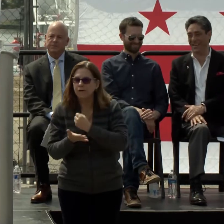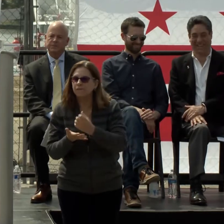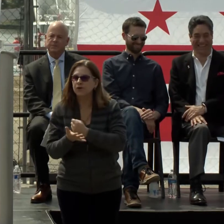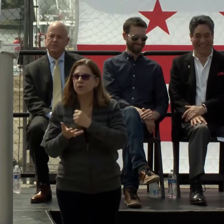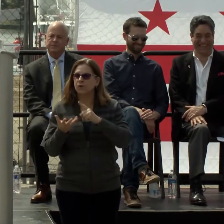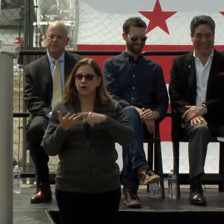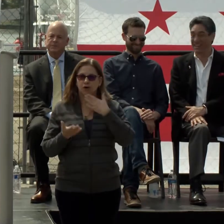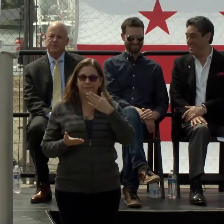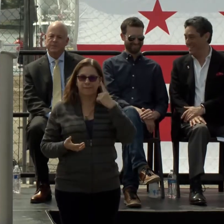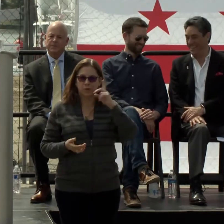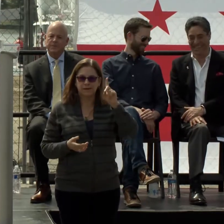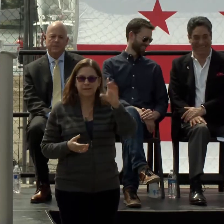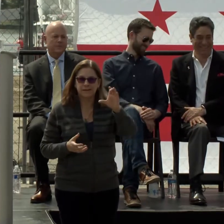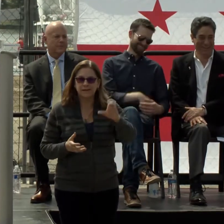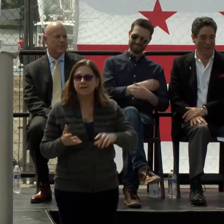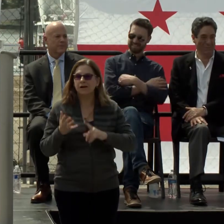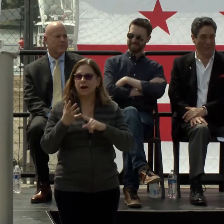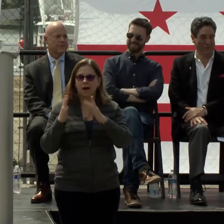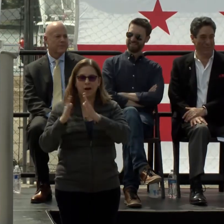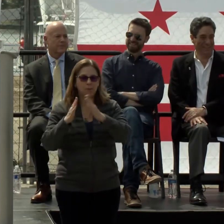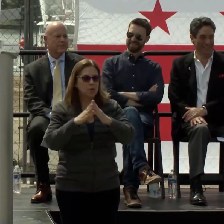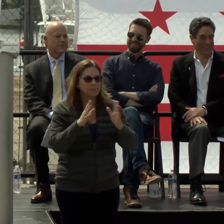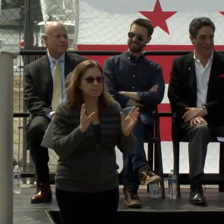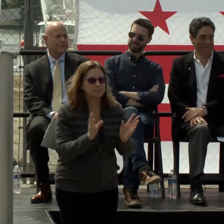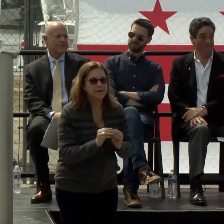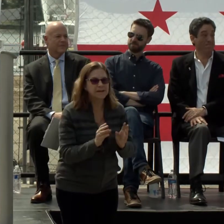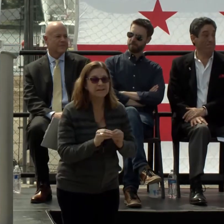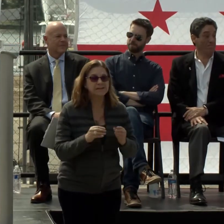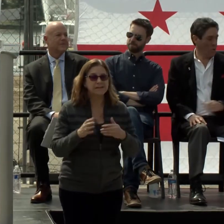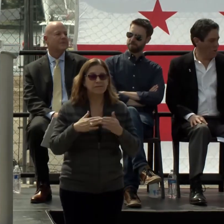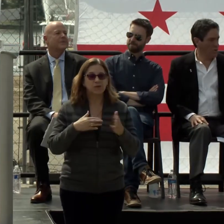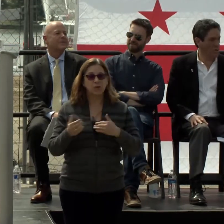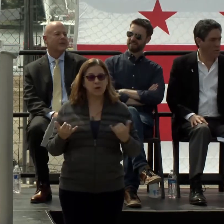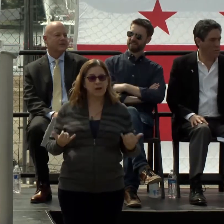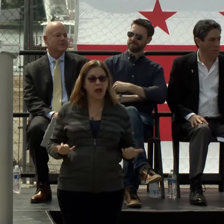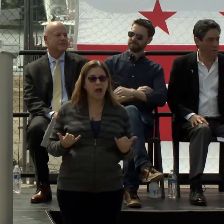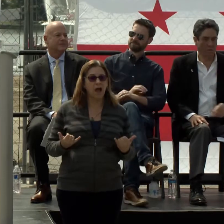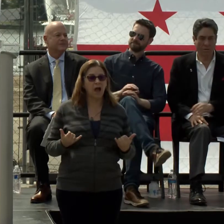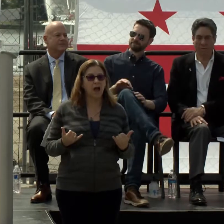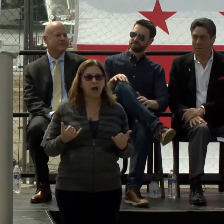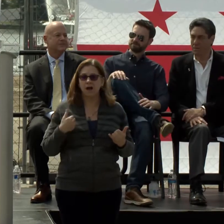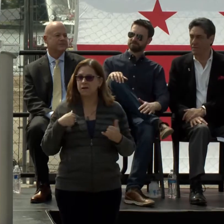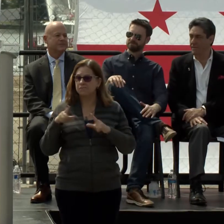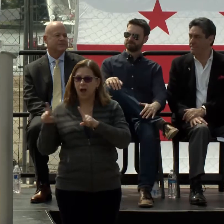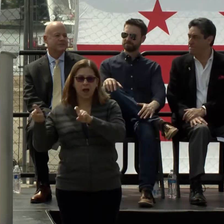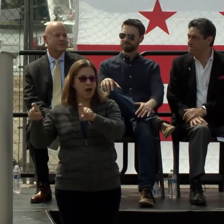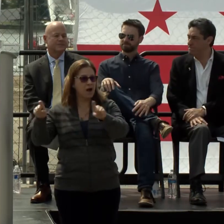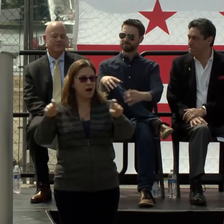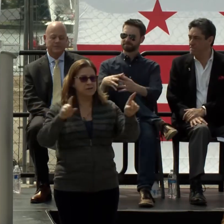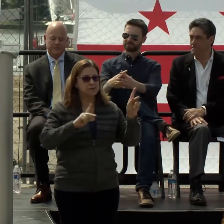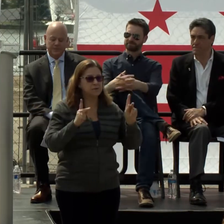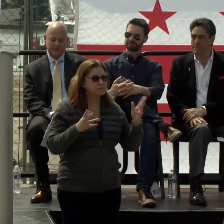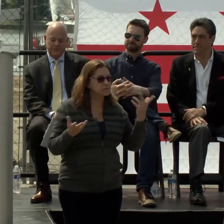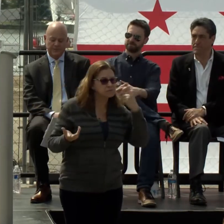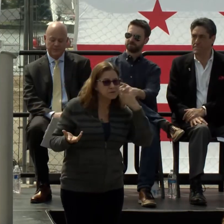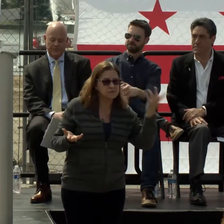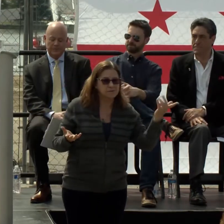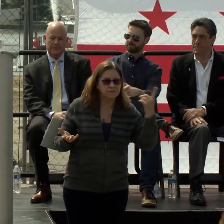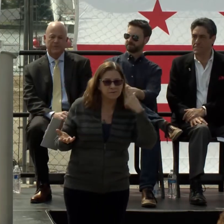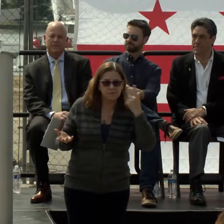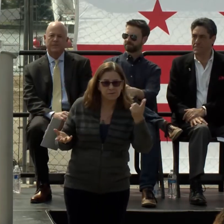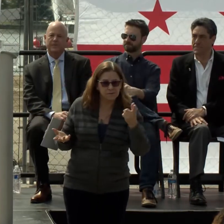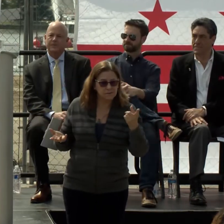At community meetings, even now, when I ask people, have any of you ever been to